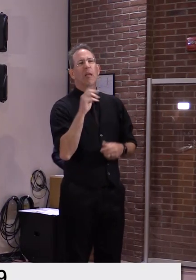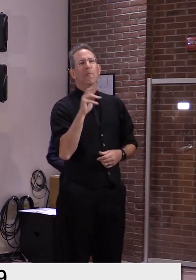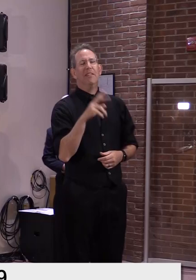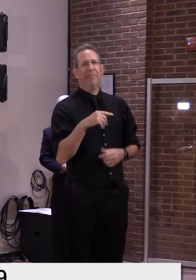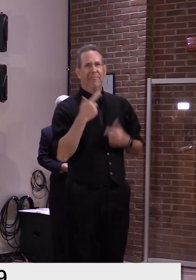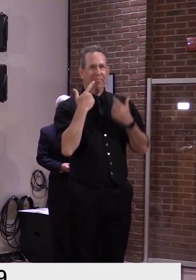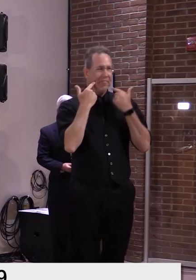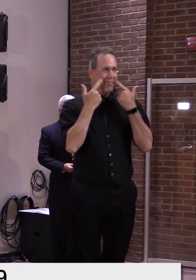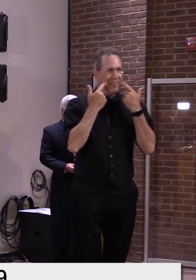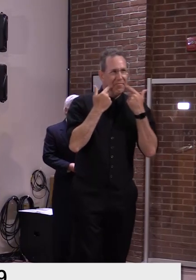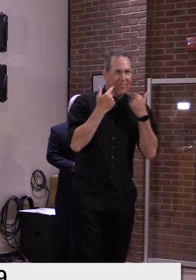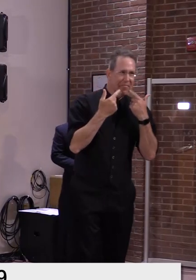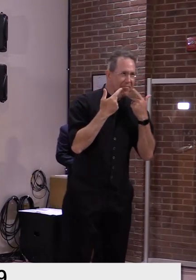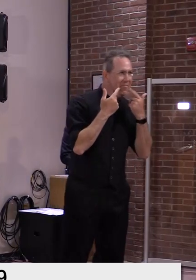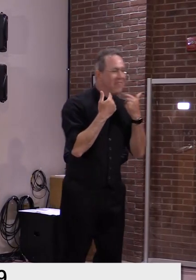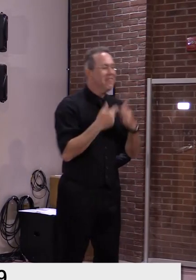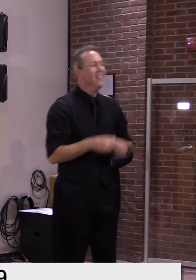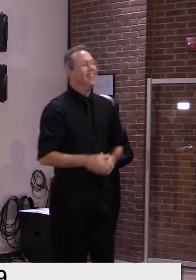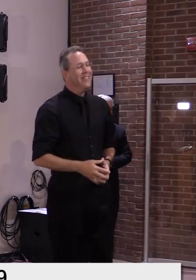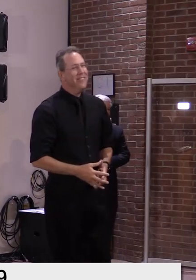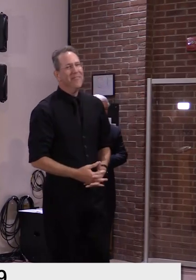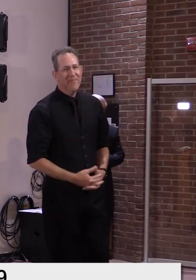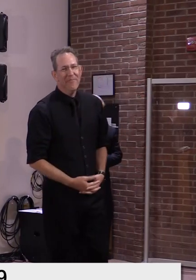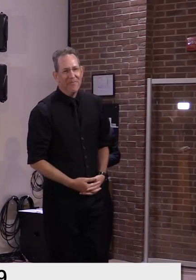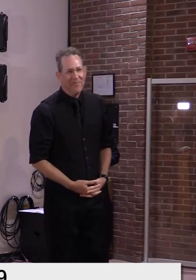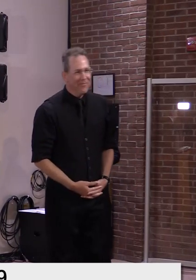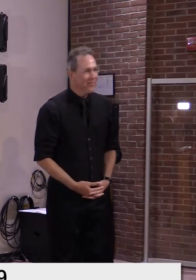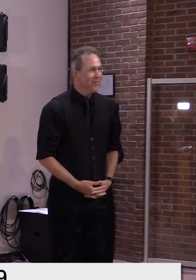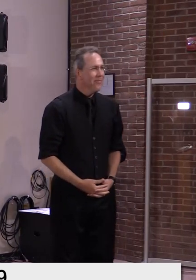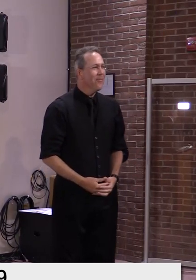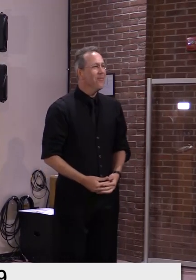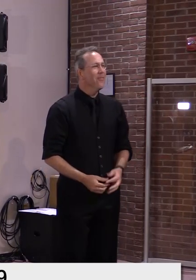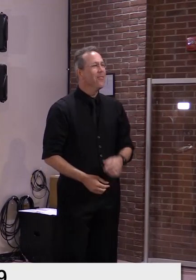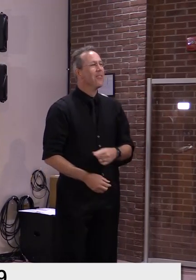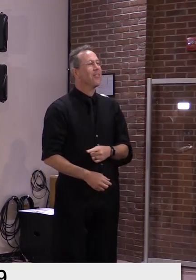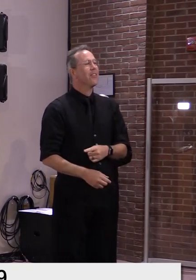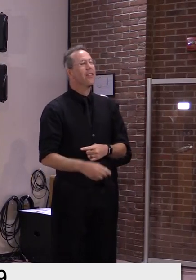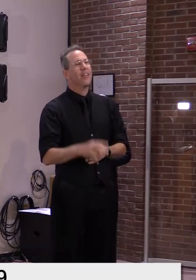All right, we'll go to Lisa, the Valley Reporter.